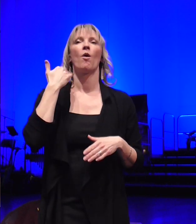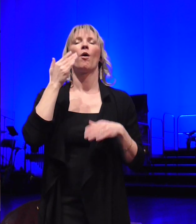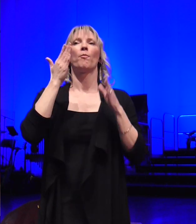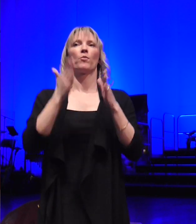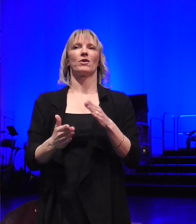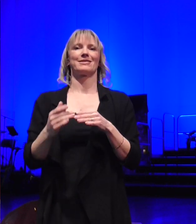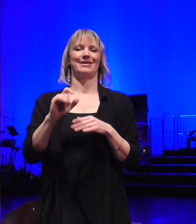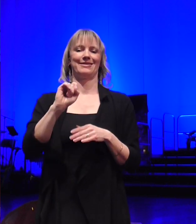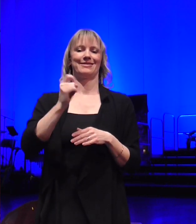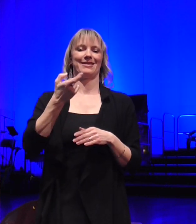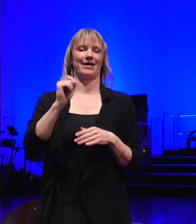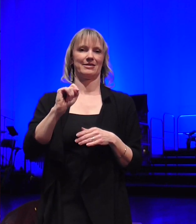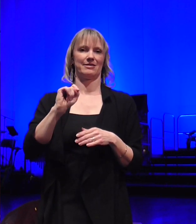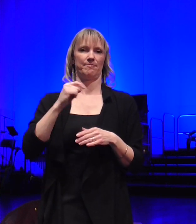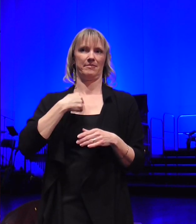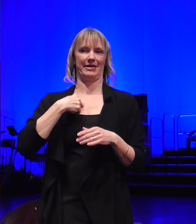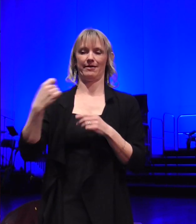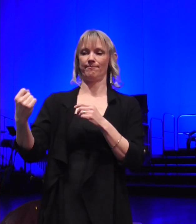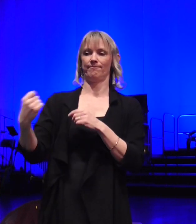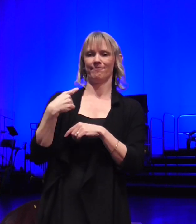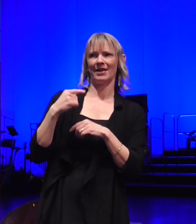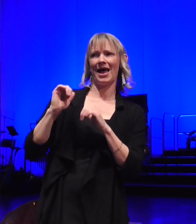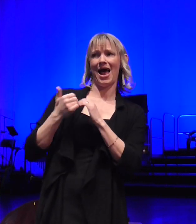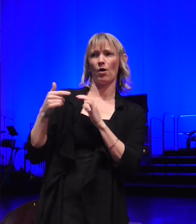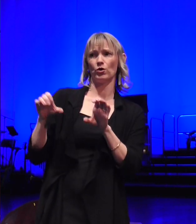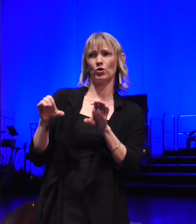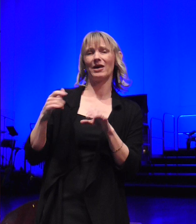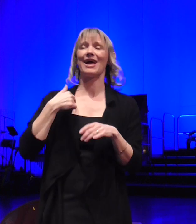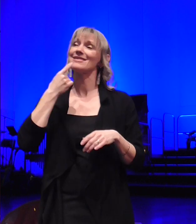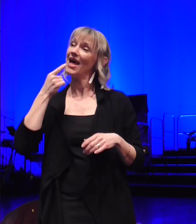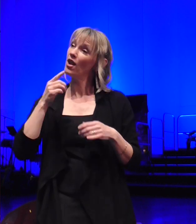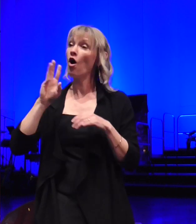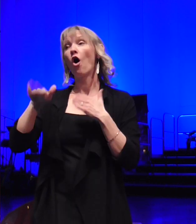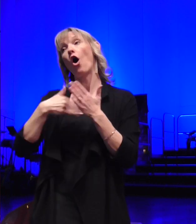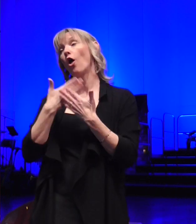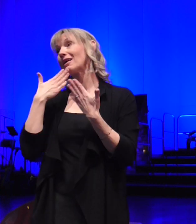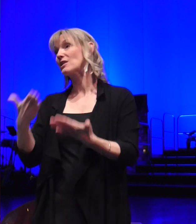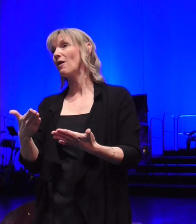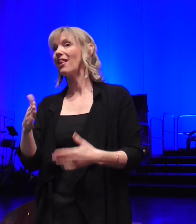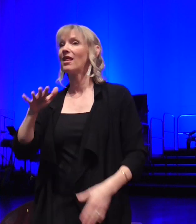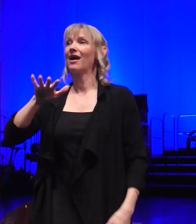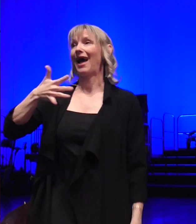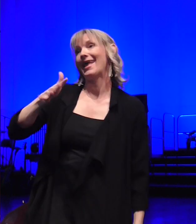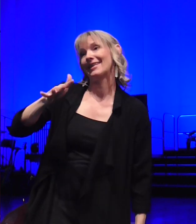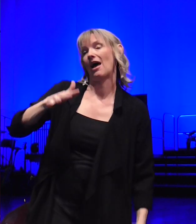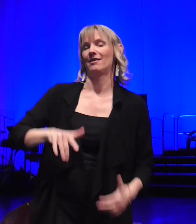text how I was doing, and I replied, "All is well, kinda."